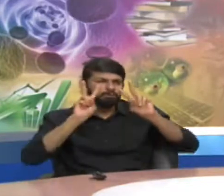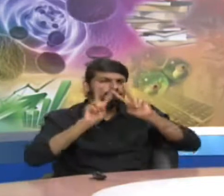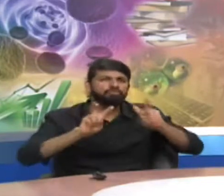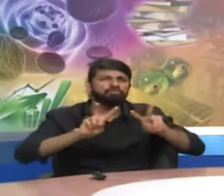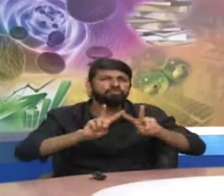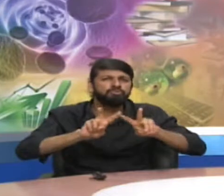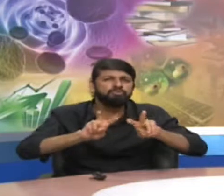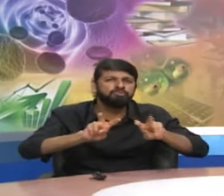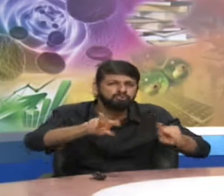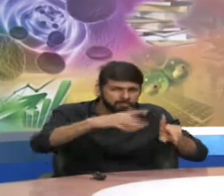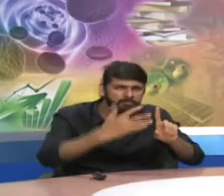led